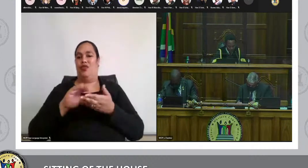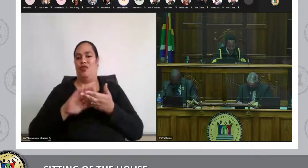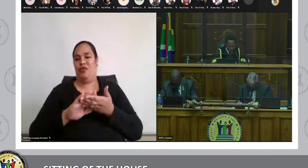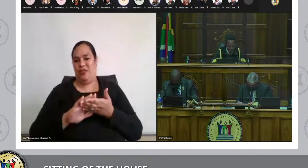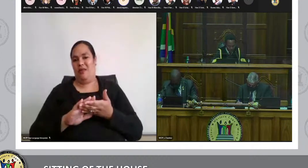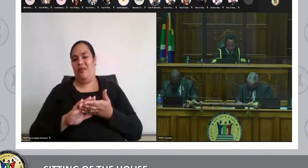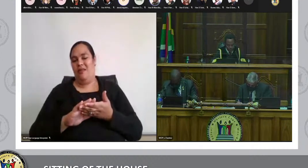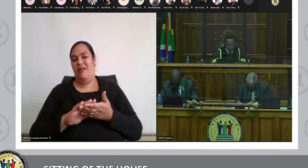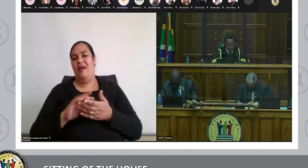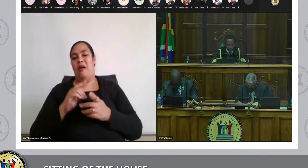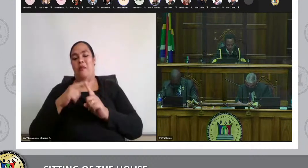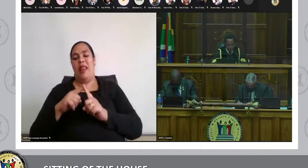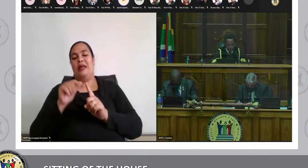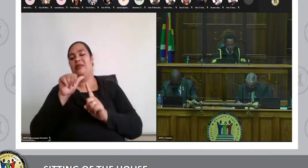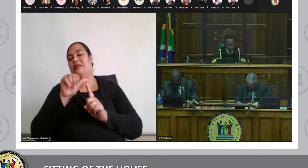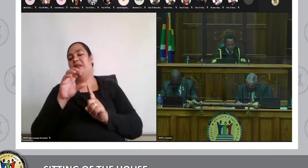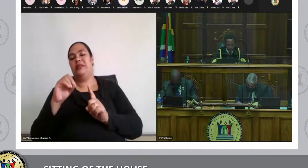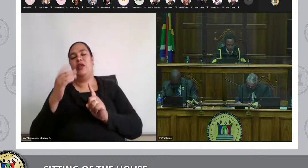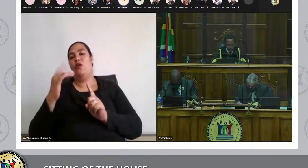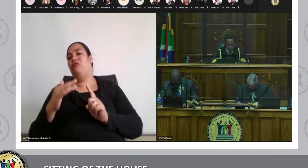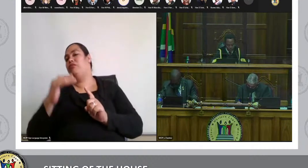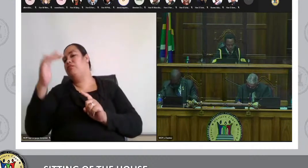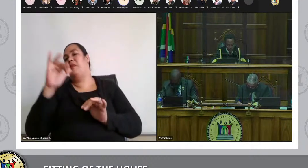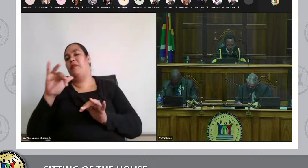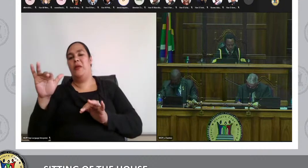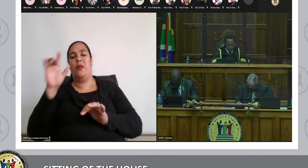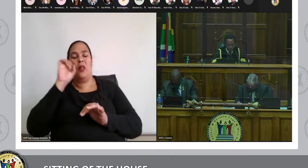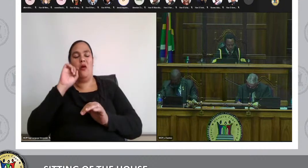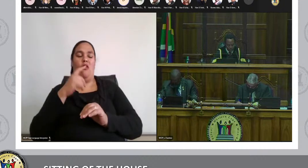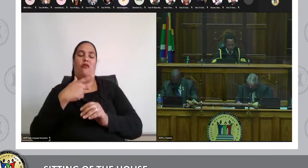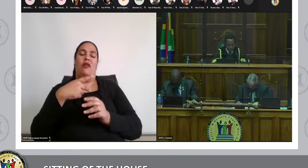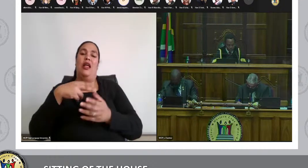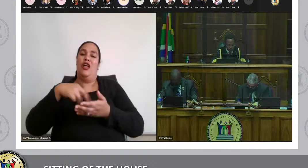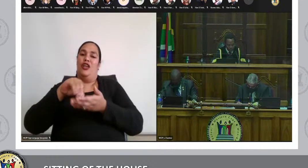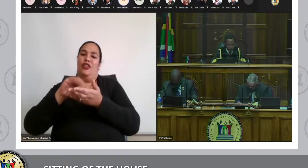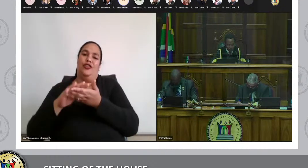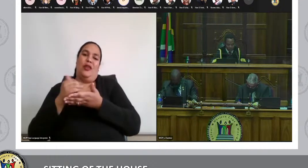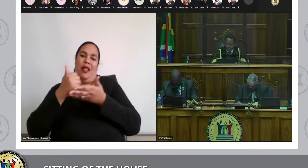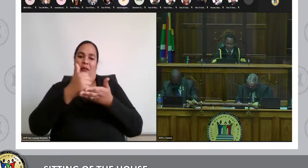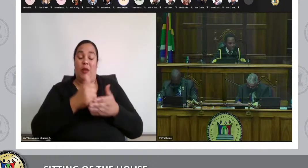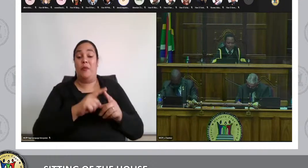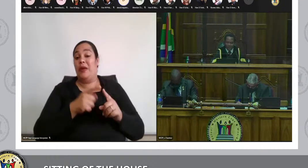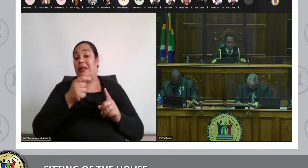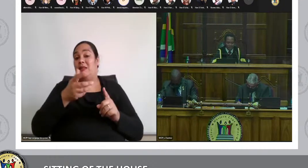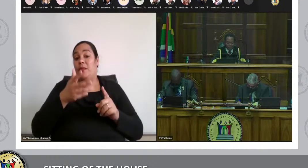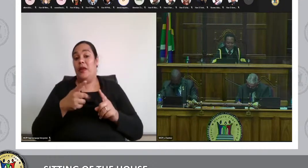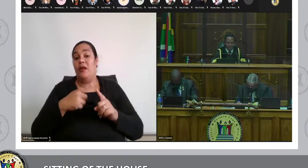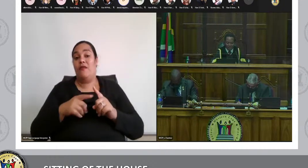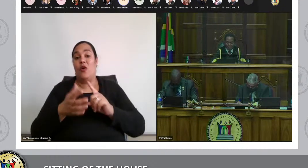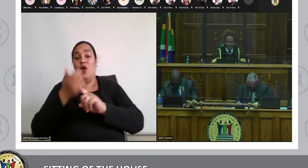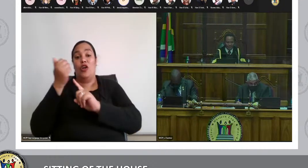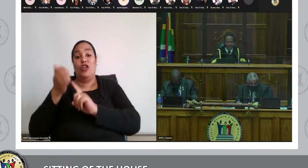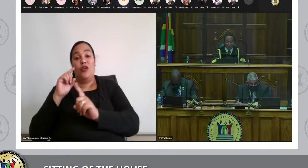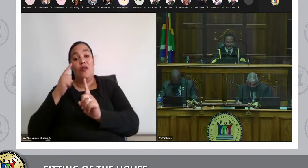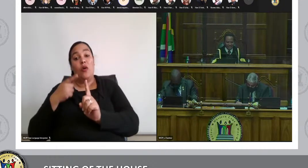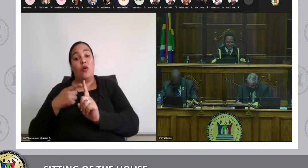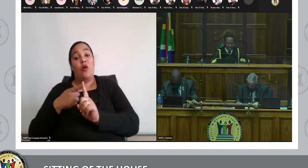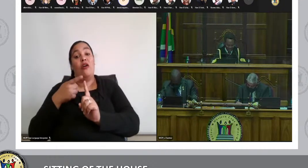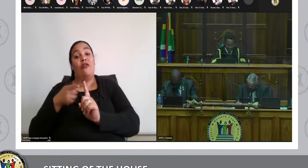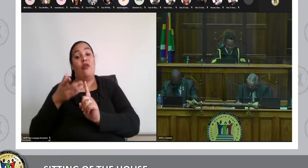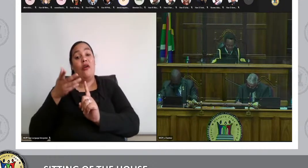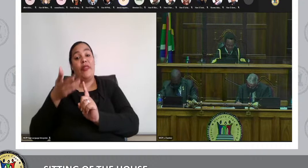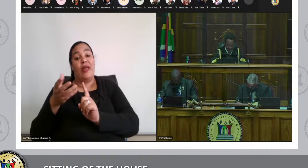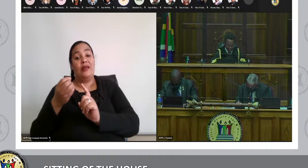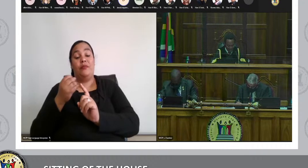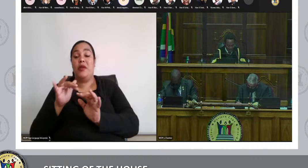plus 60s for vaccinations in the Western Cape. Now, Speaker, to achieve the goal of vaccinating as